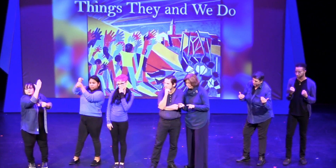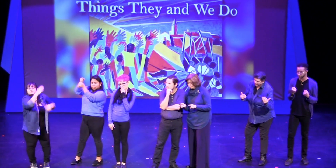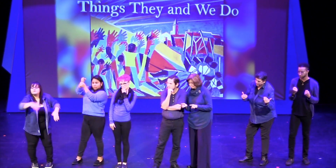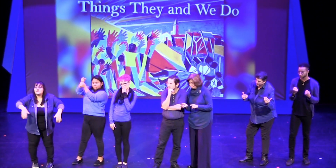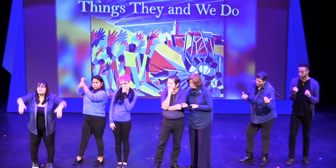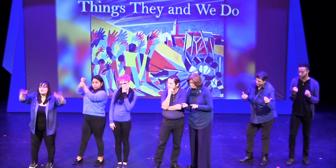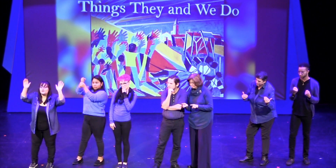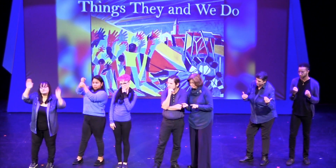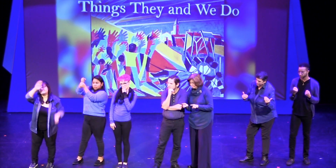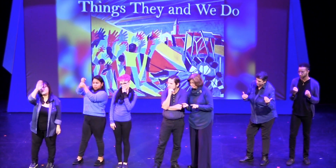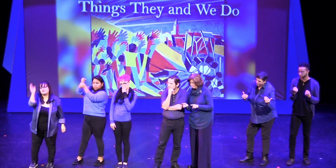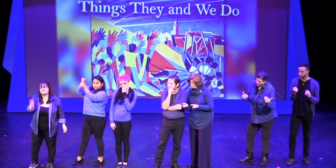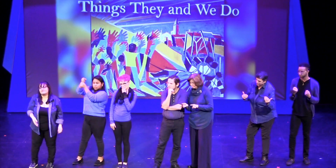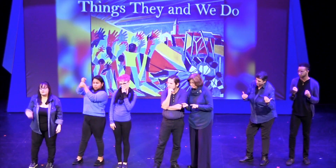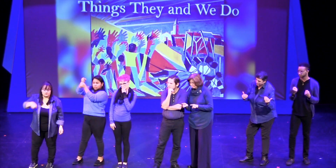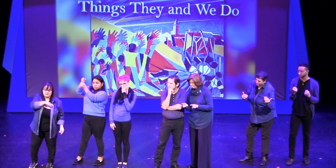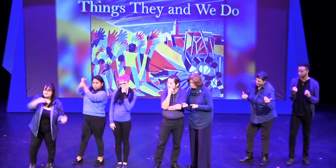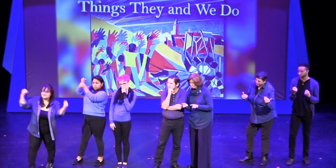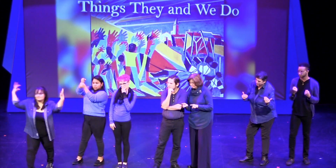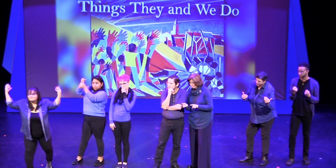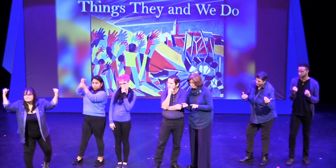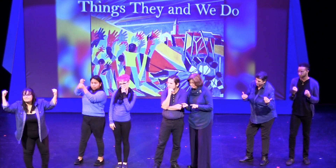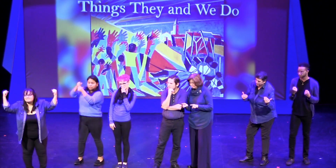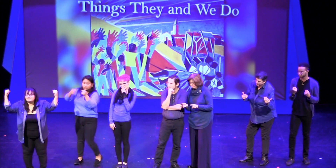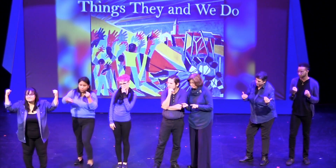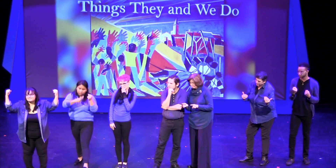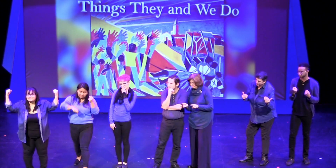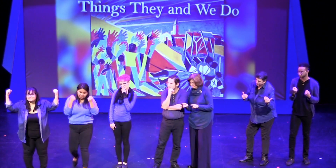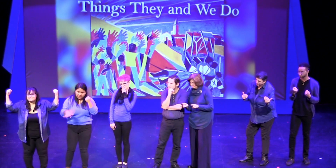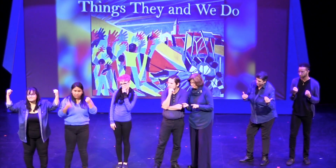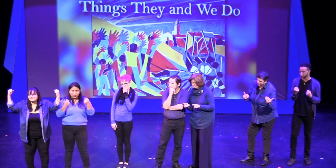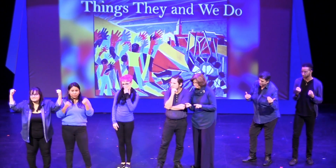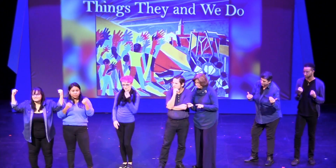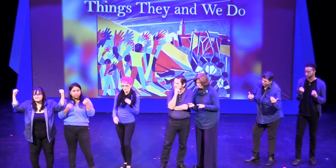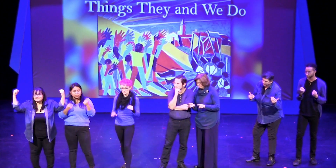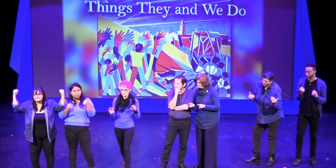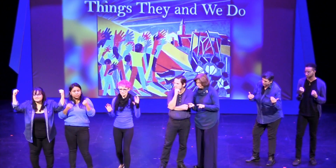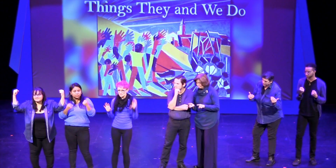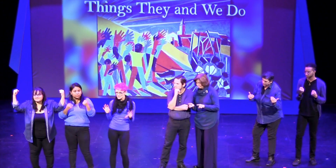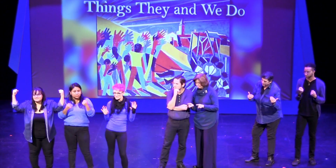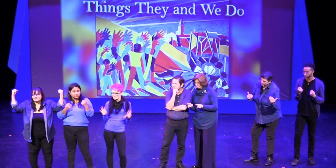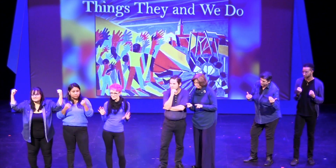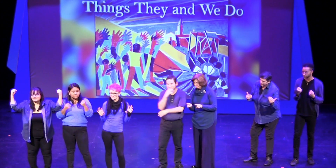We throw off our oppressors and we never give up. We sign. We sign. We